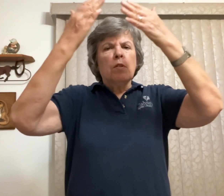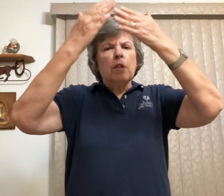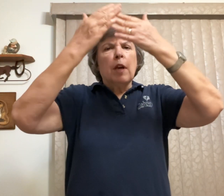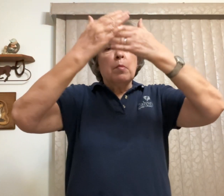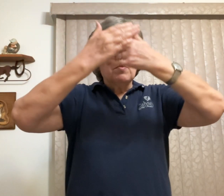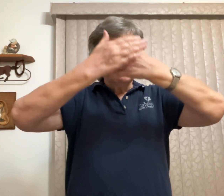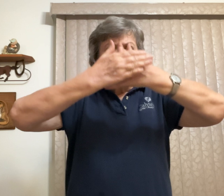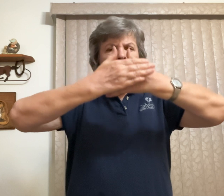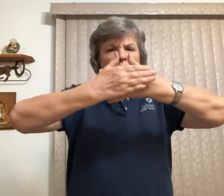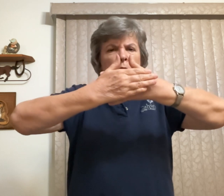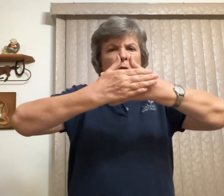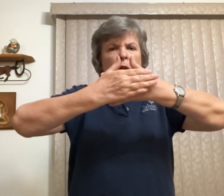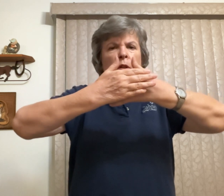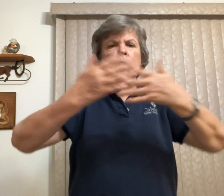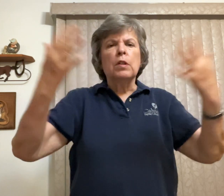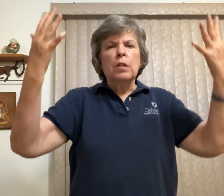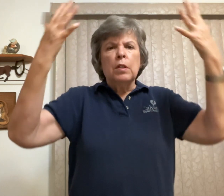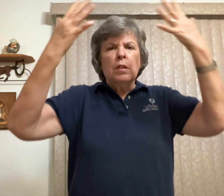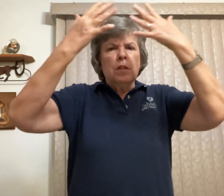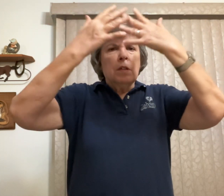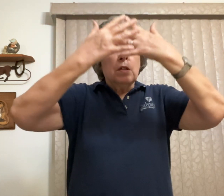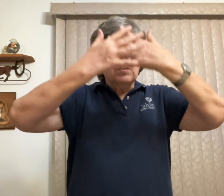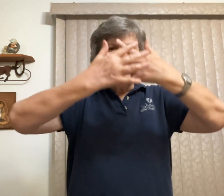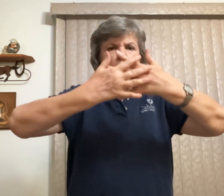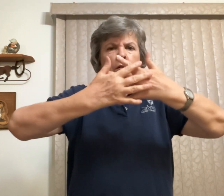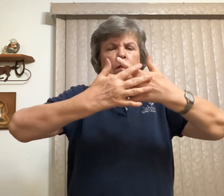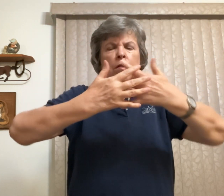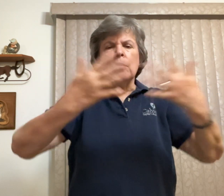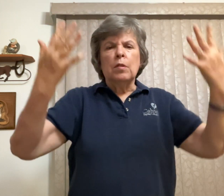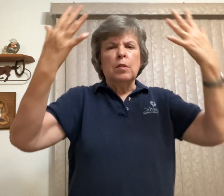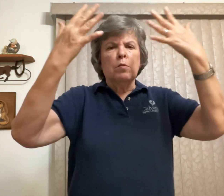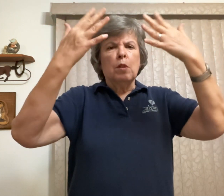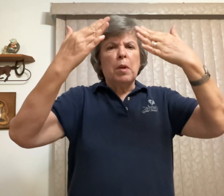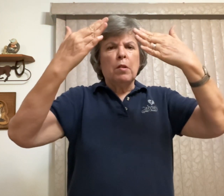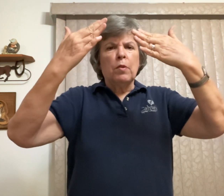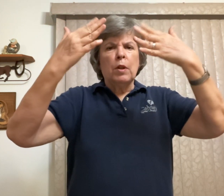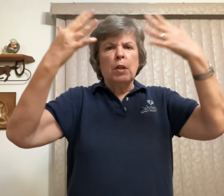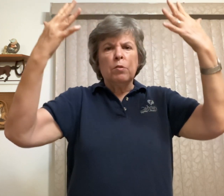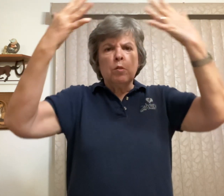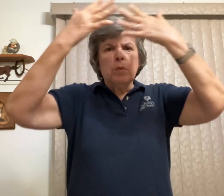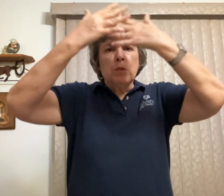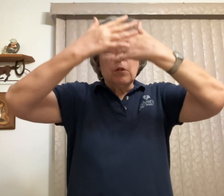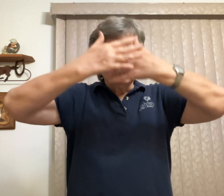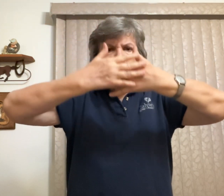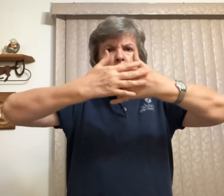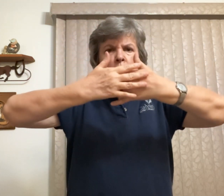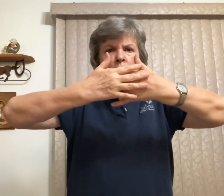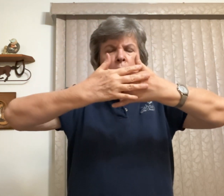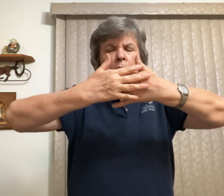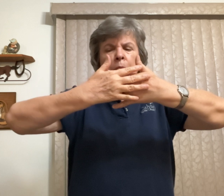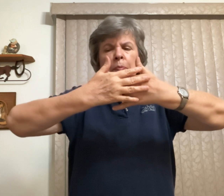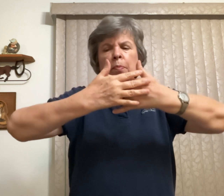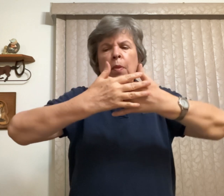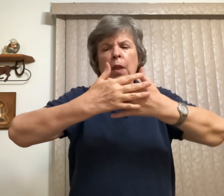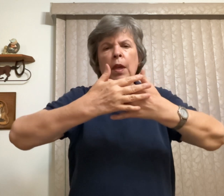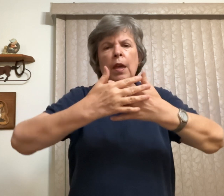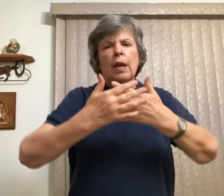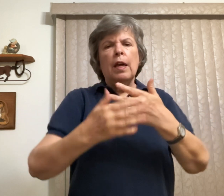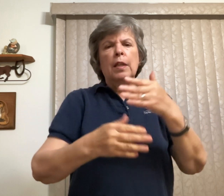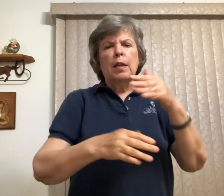that before. Dark, and doesn't really matter if your hands are open or closed. Dark. And then we